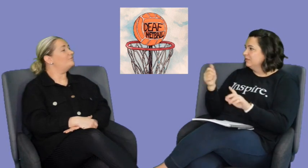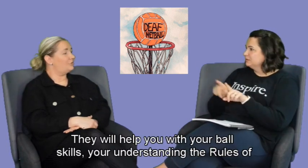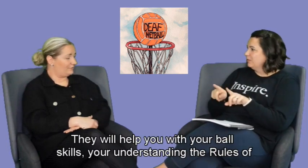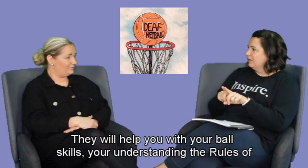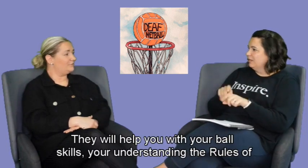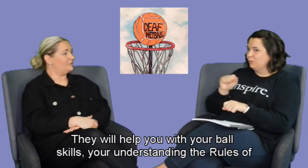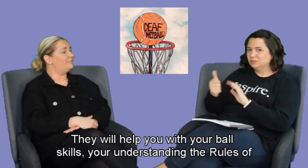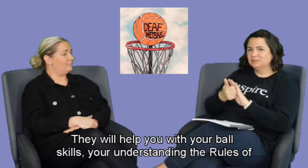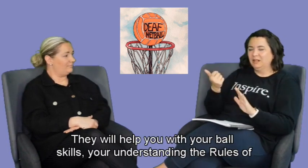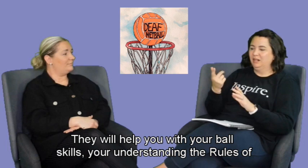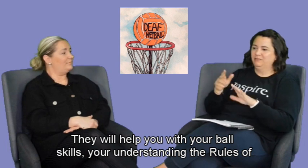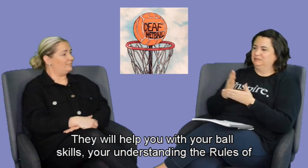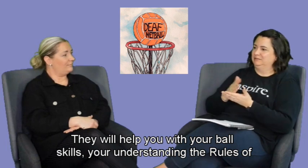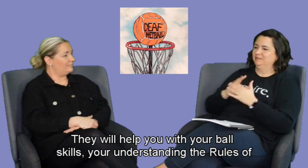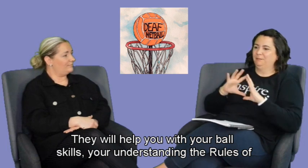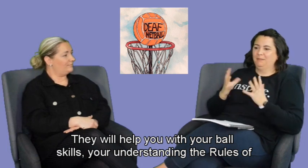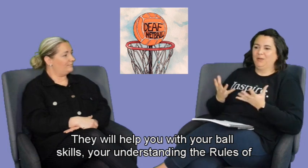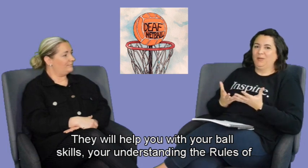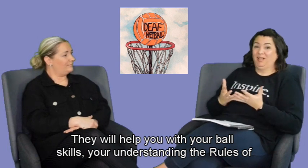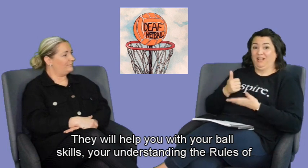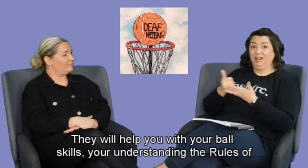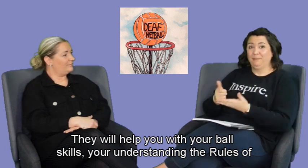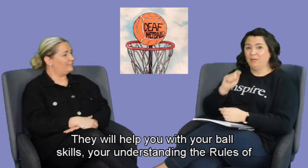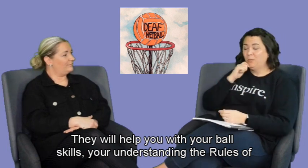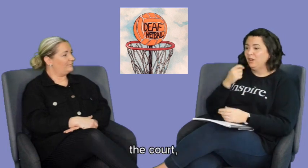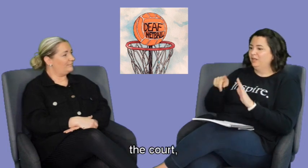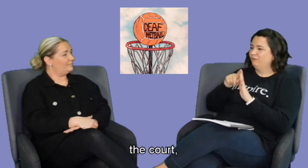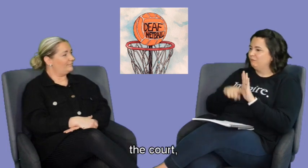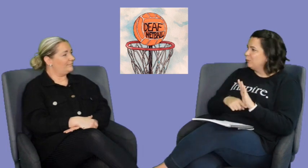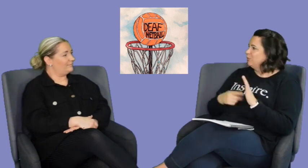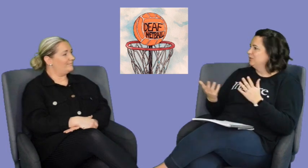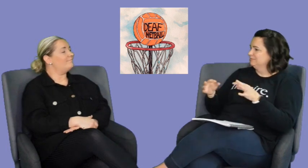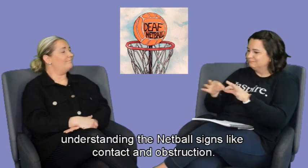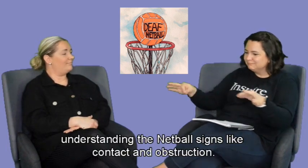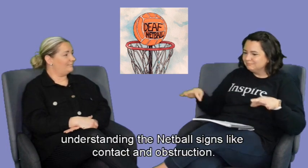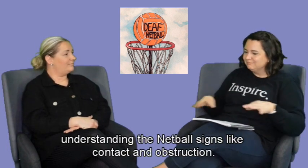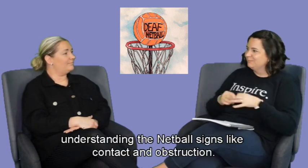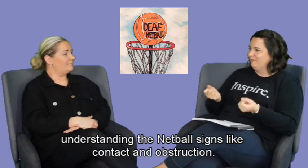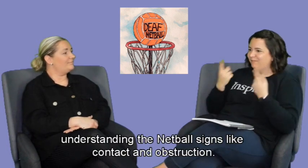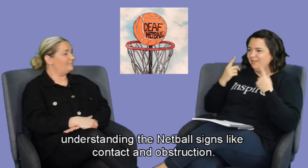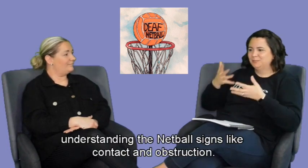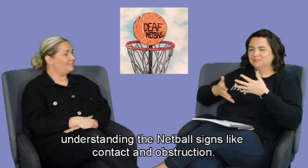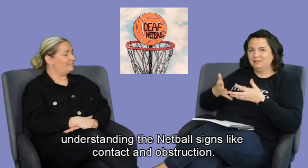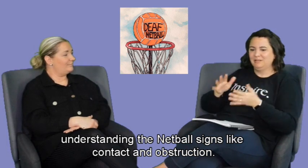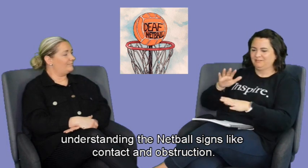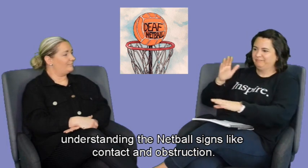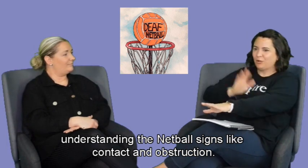will help you with your ball skills, your understanding the rules of the court, understanding the netball signs like contact